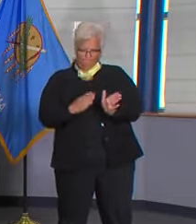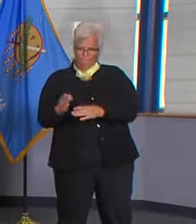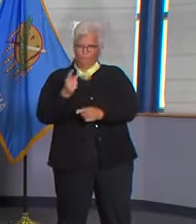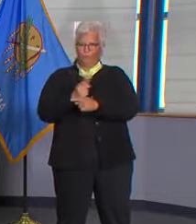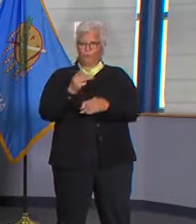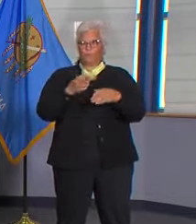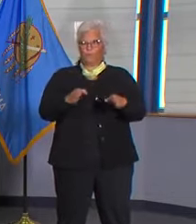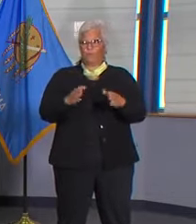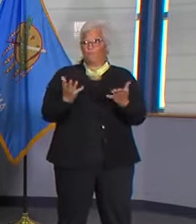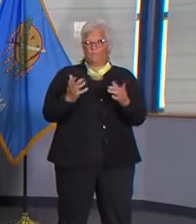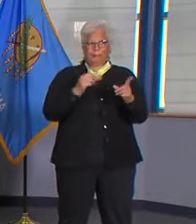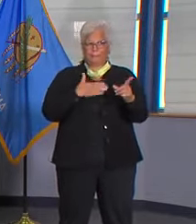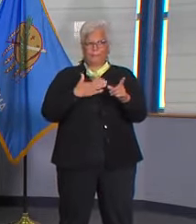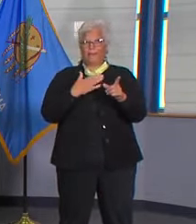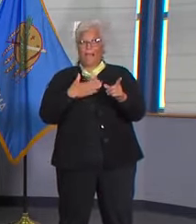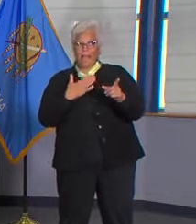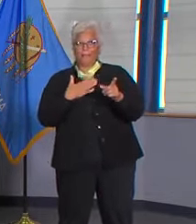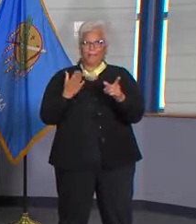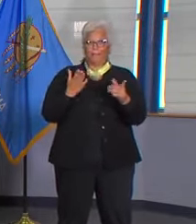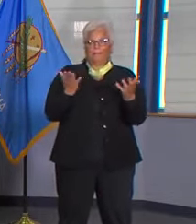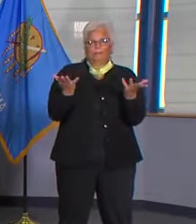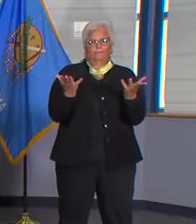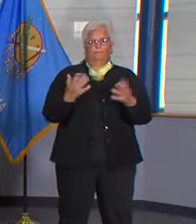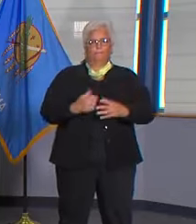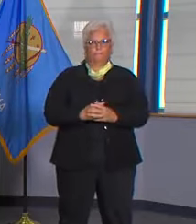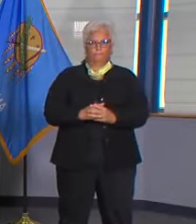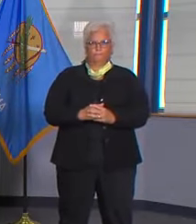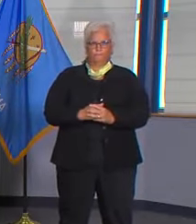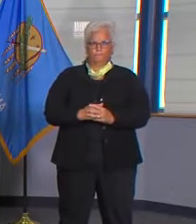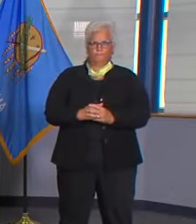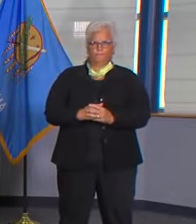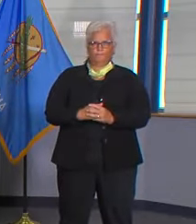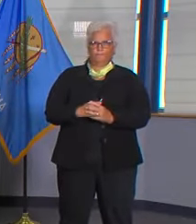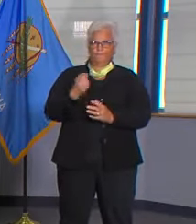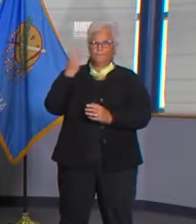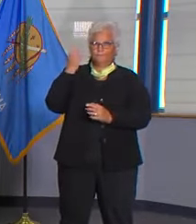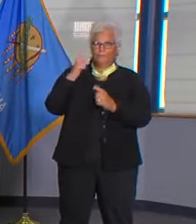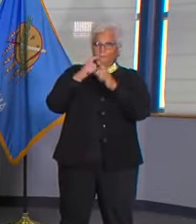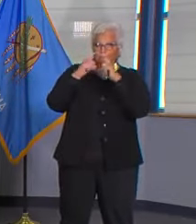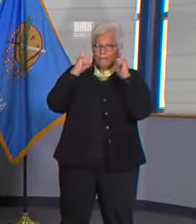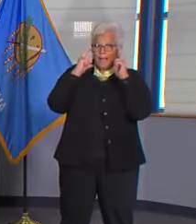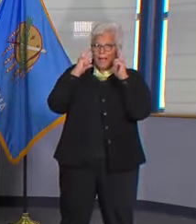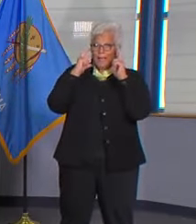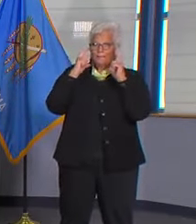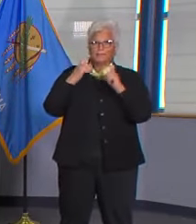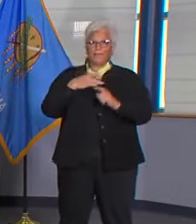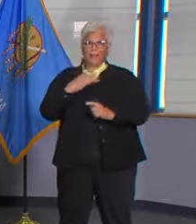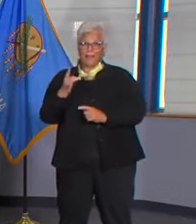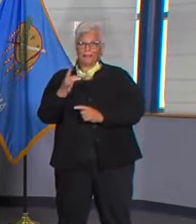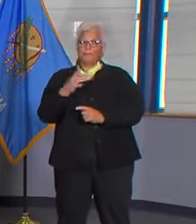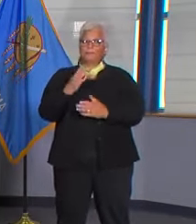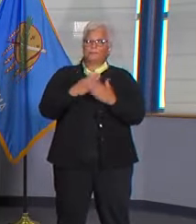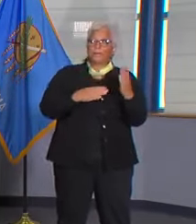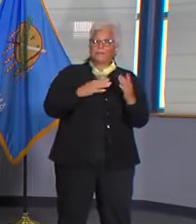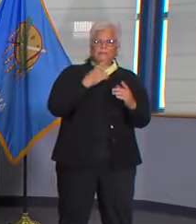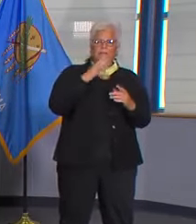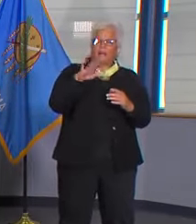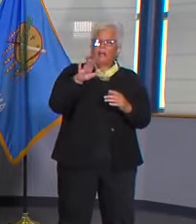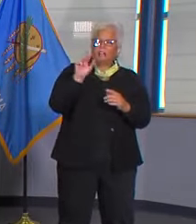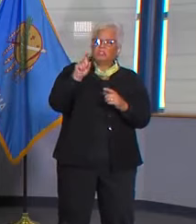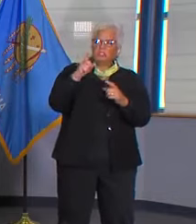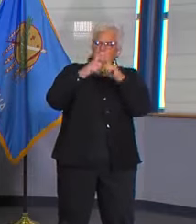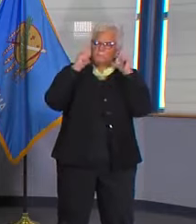locally who felt like we didn't act soon enough, even though we acted when the Tulsa Health Department, our healthcare systems, told us